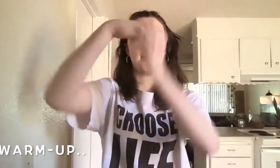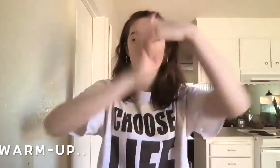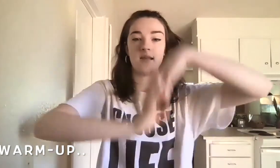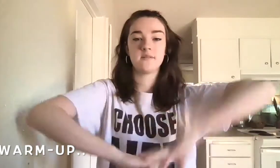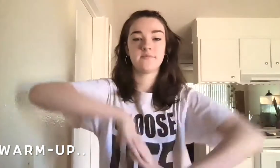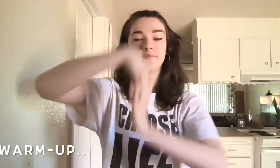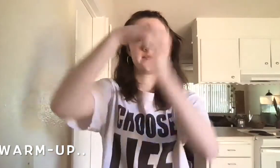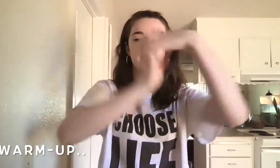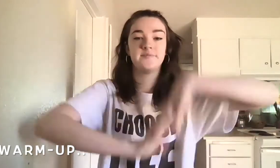side.